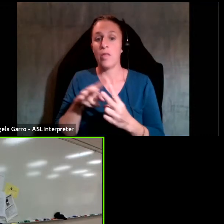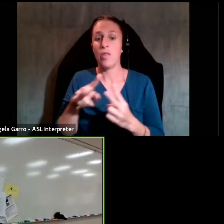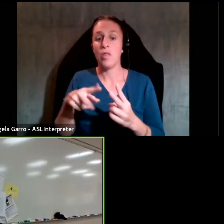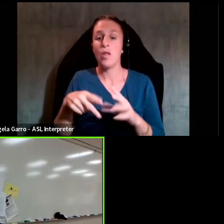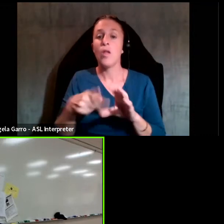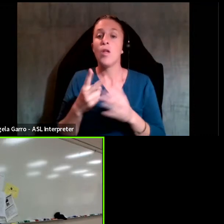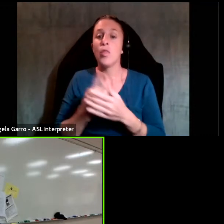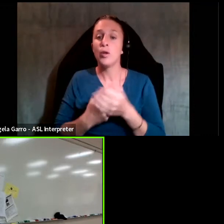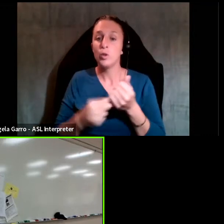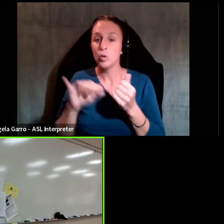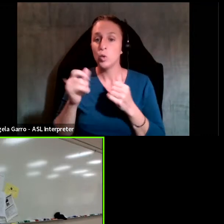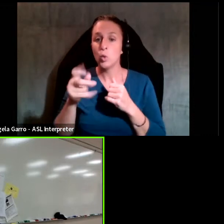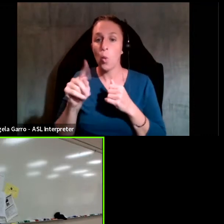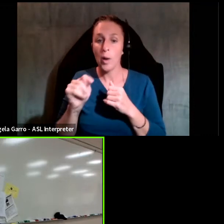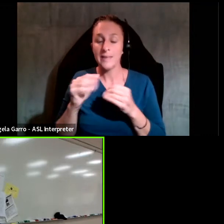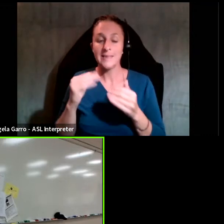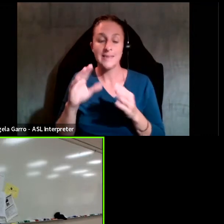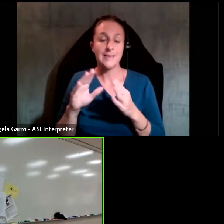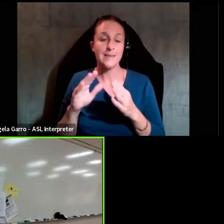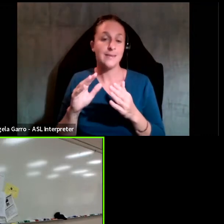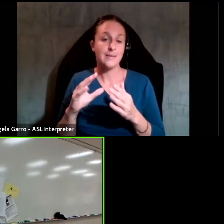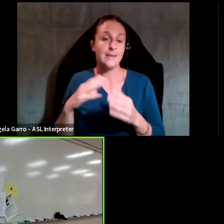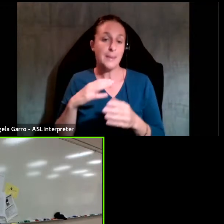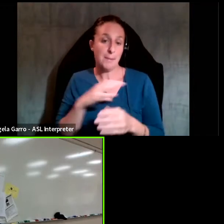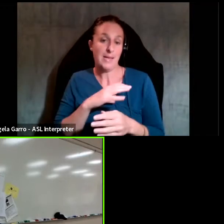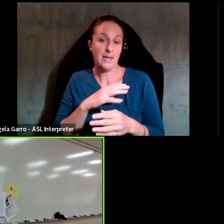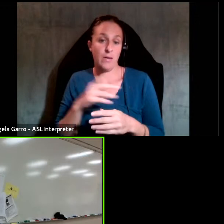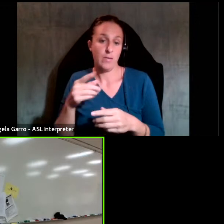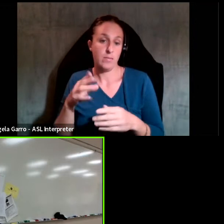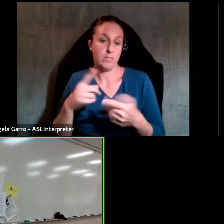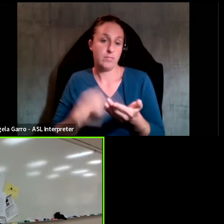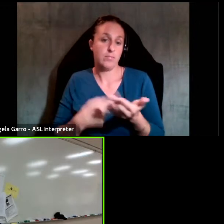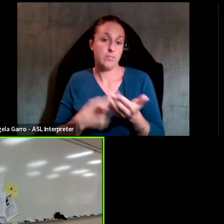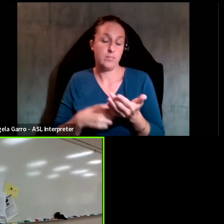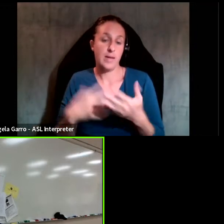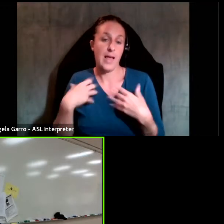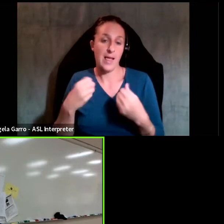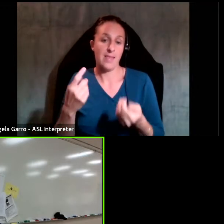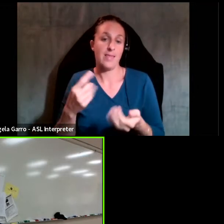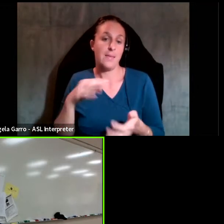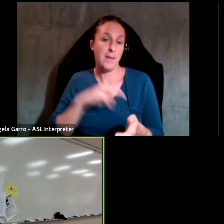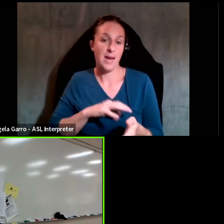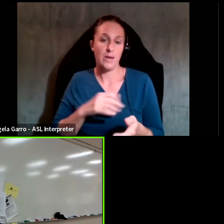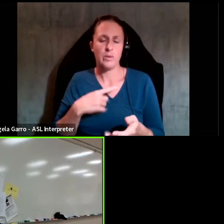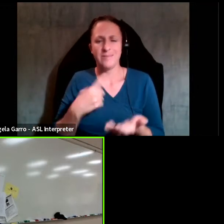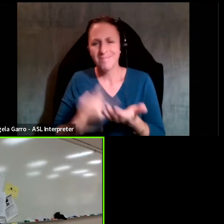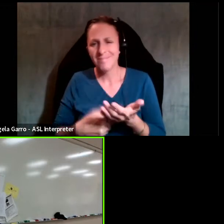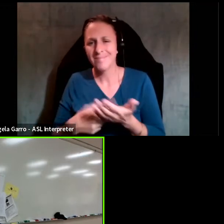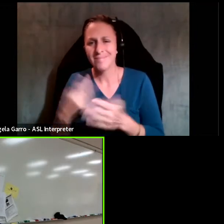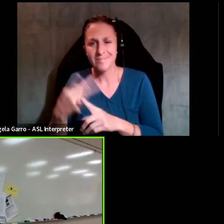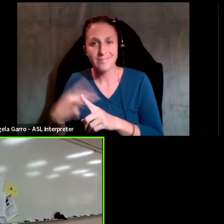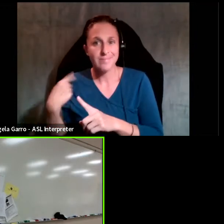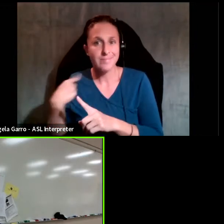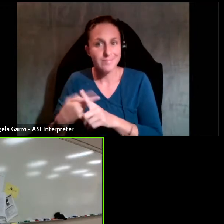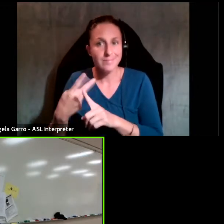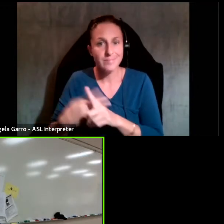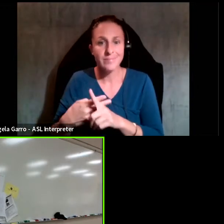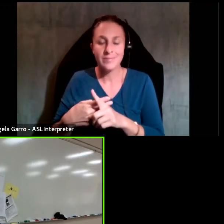Benefits. Over the last month or two, we've been discussing and sort of drilling down on issues